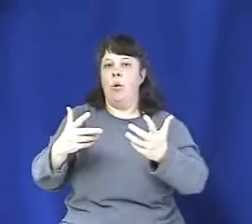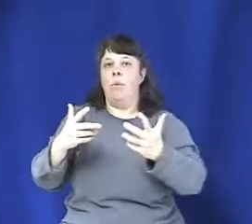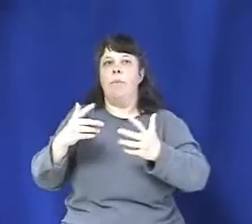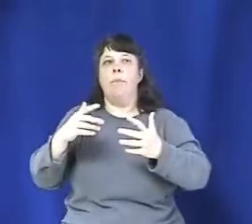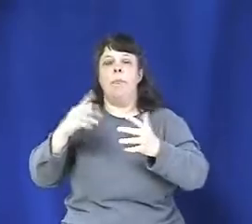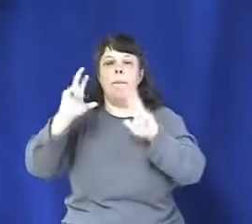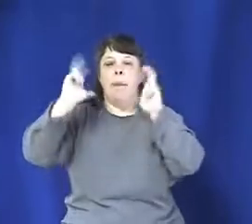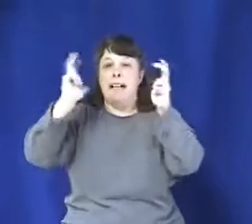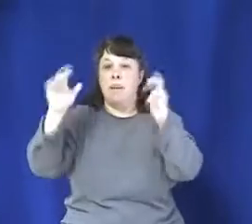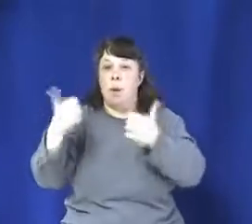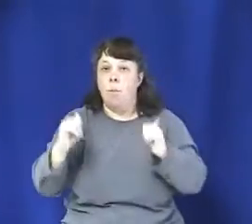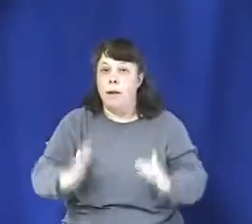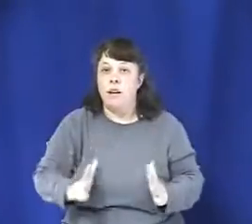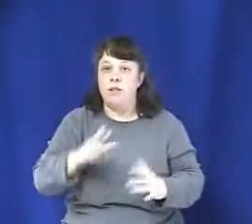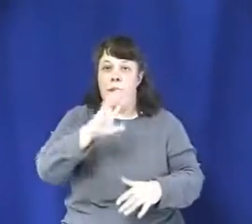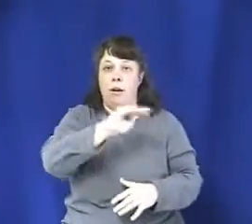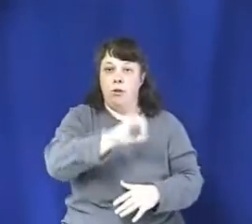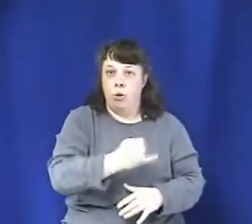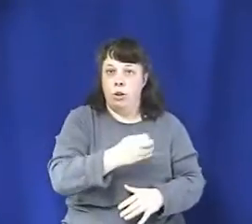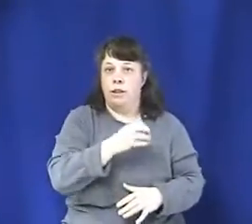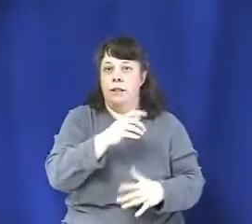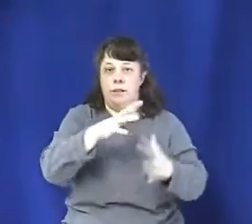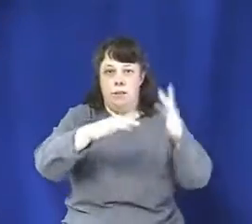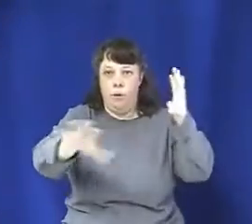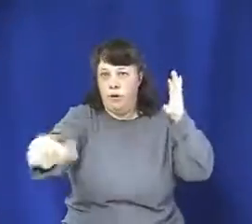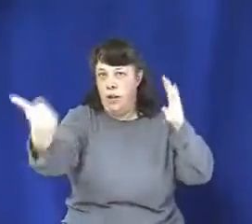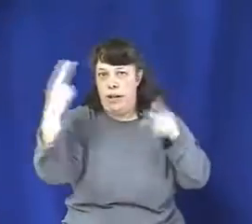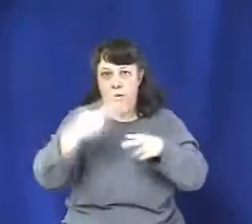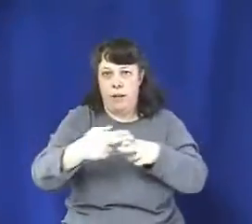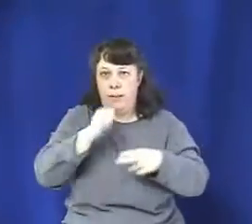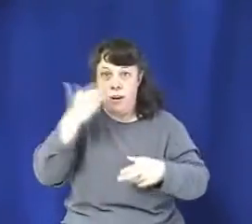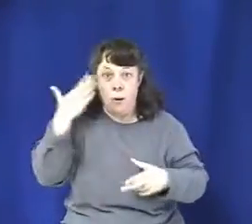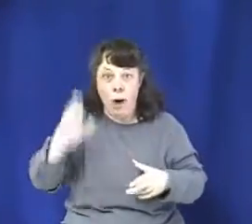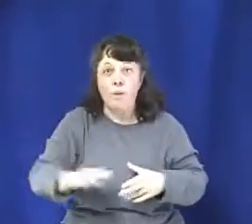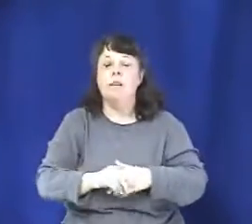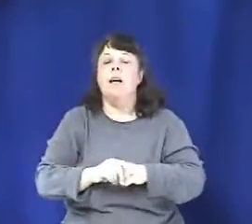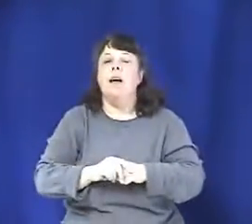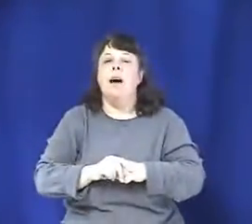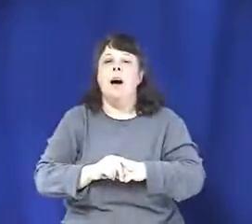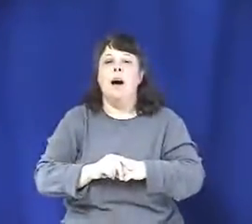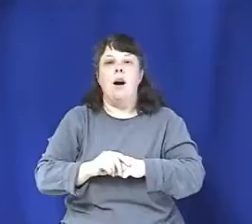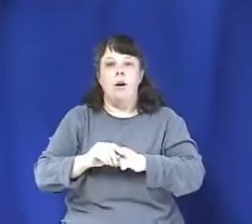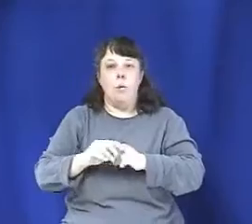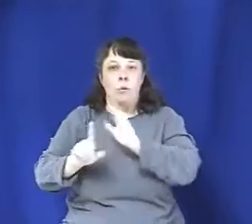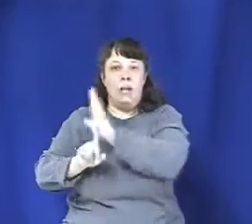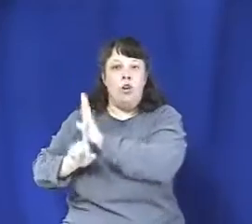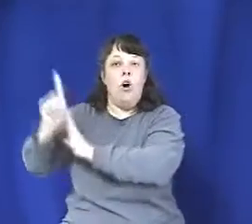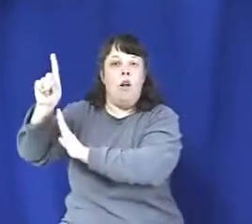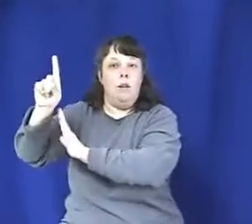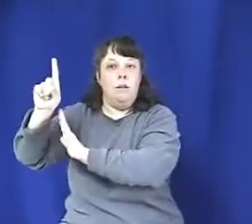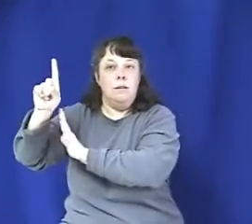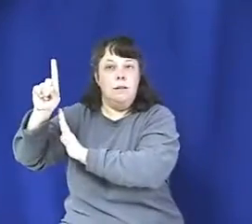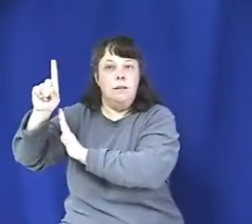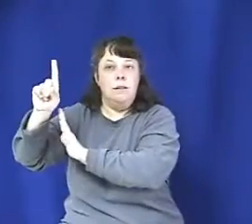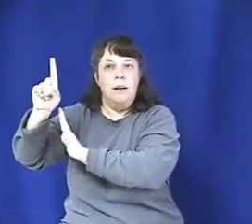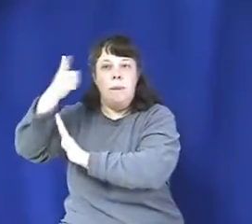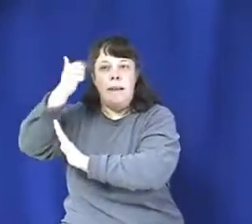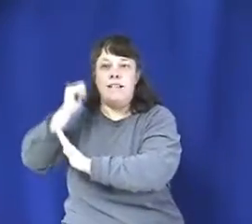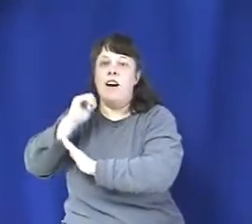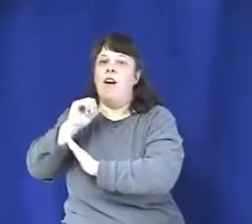So basketball players like Michael Jordan and some of those other guys whose names I don't know would be tall because they